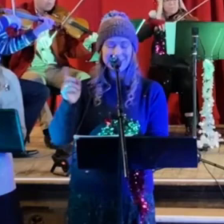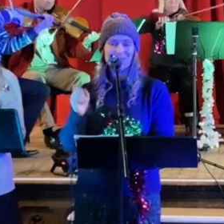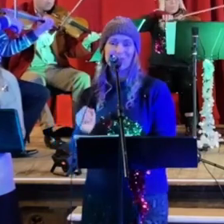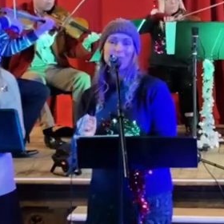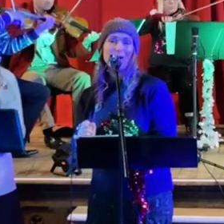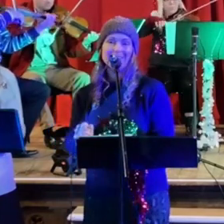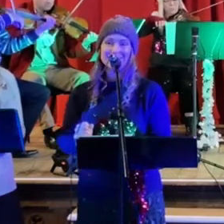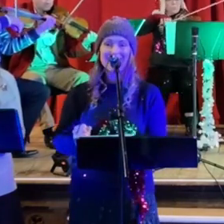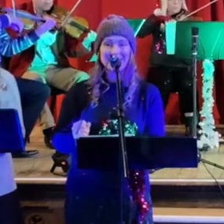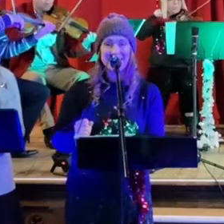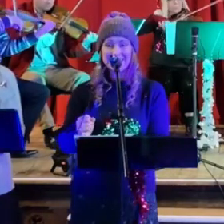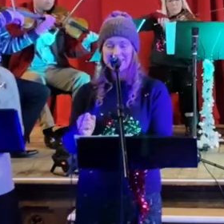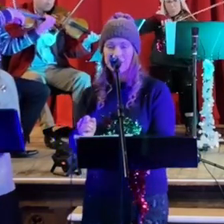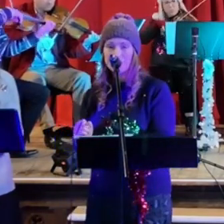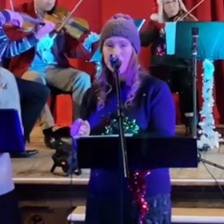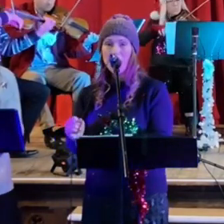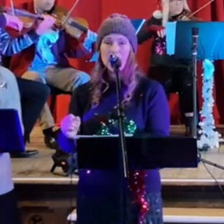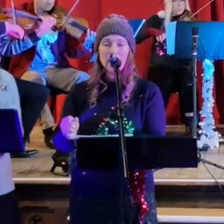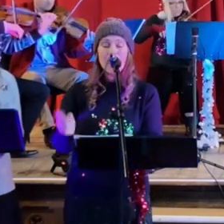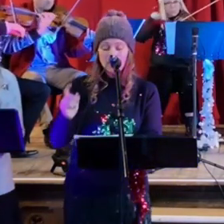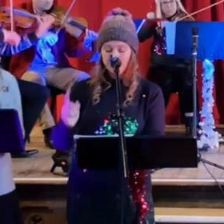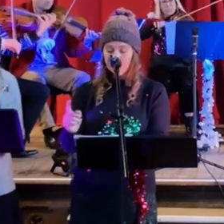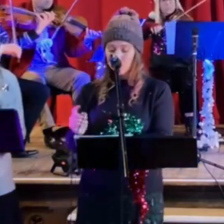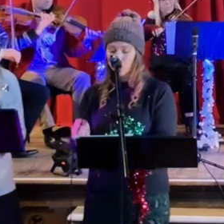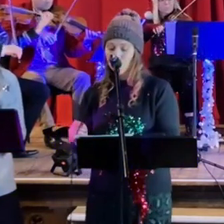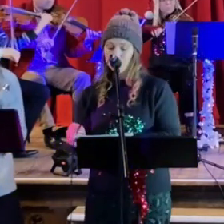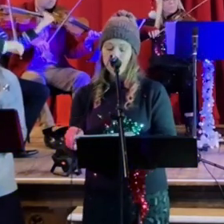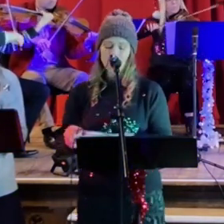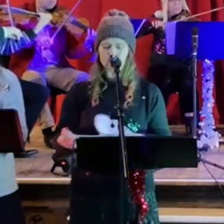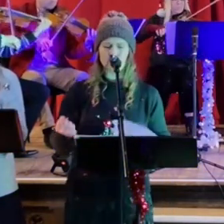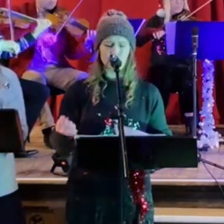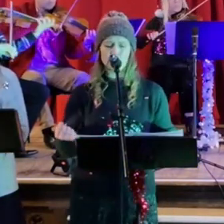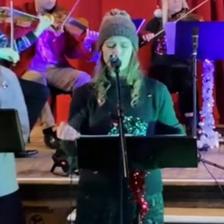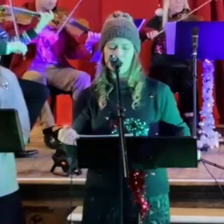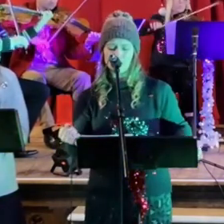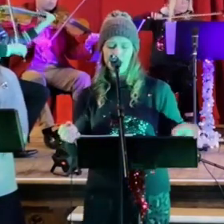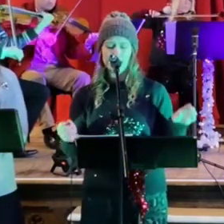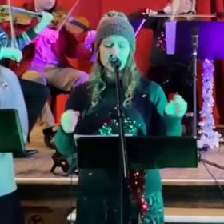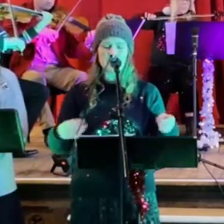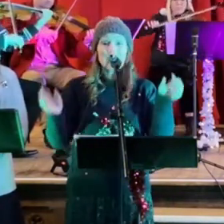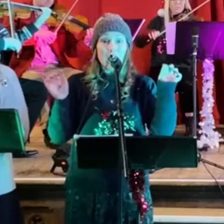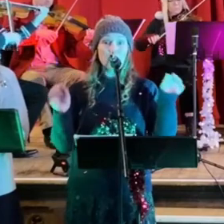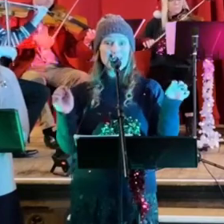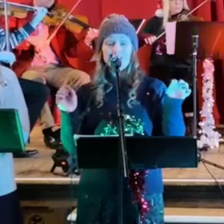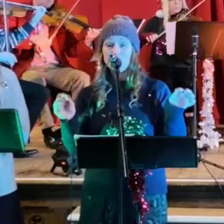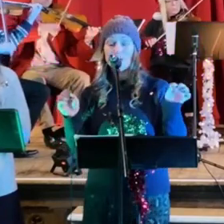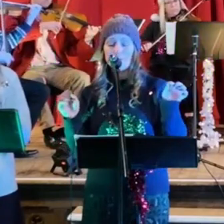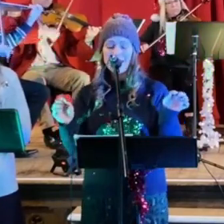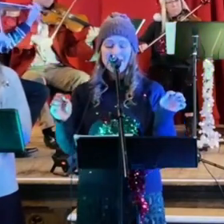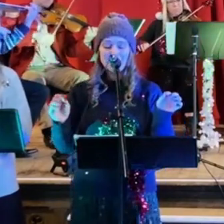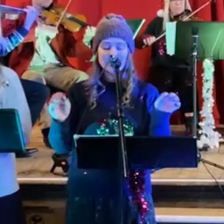you once and then some more. I wish you a Merry Christmas, baby. I wish you a Merry